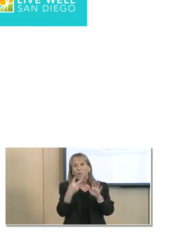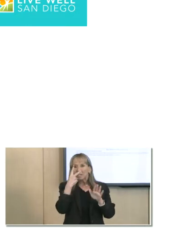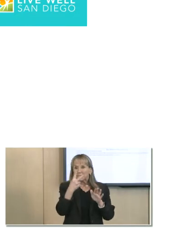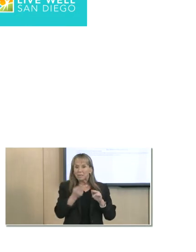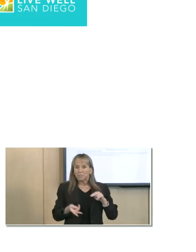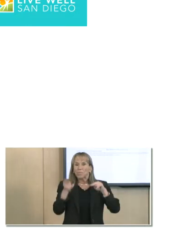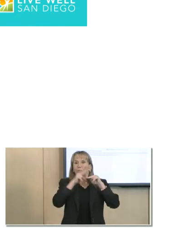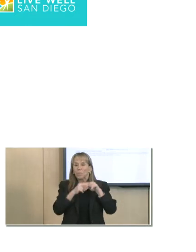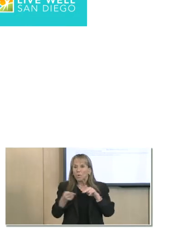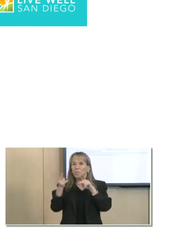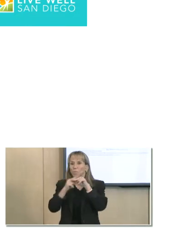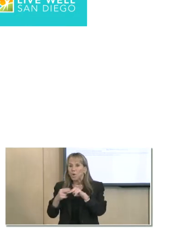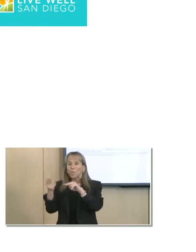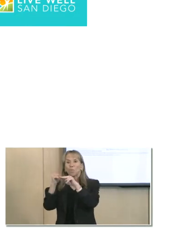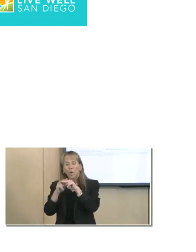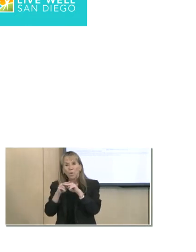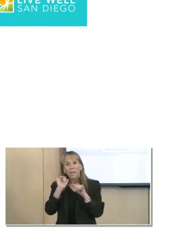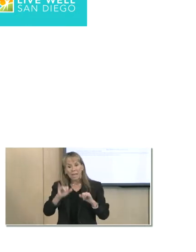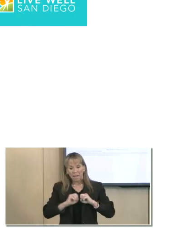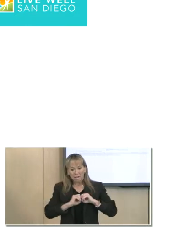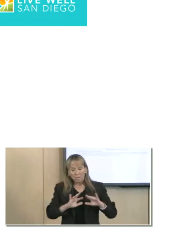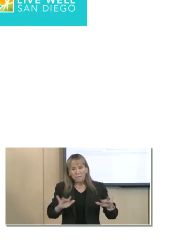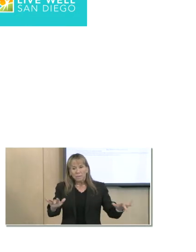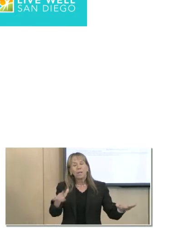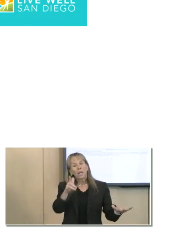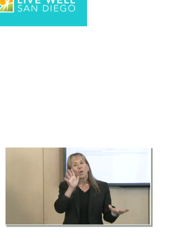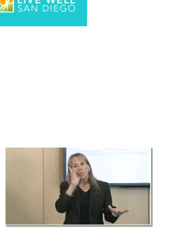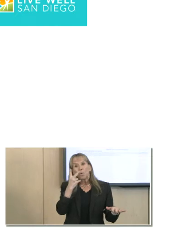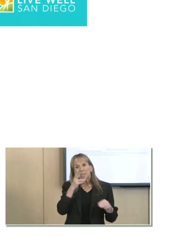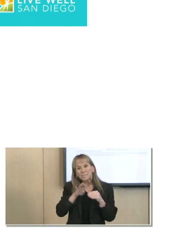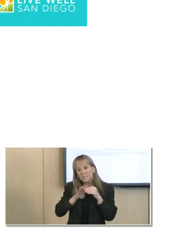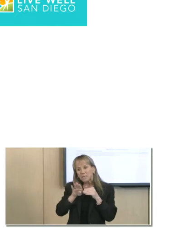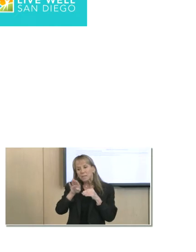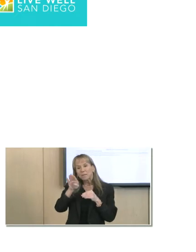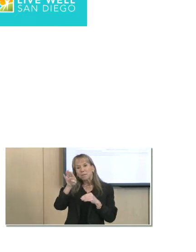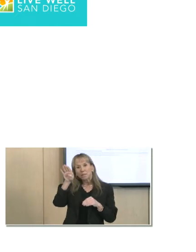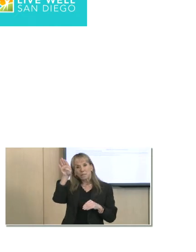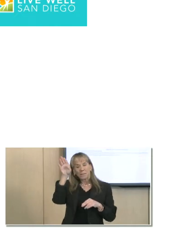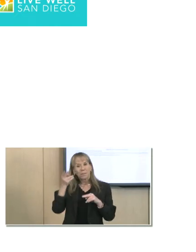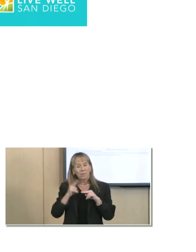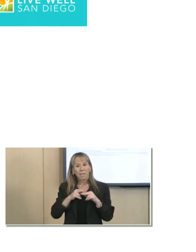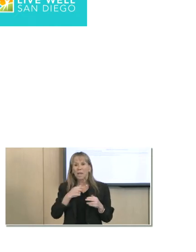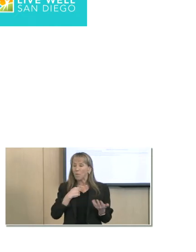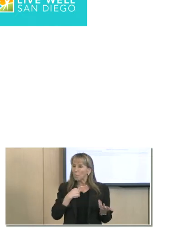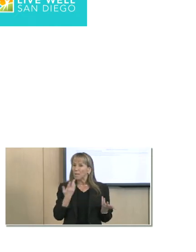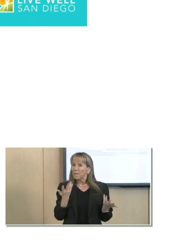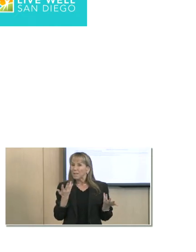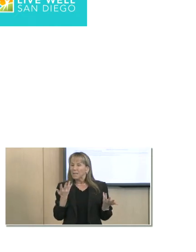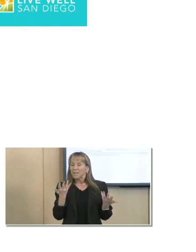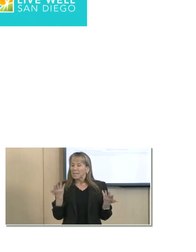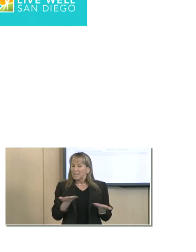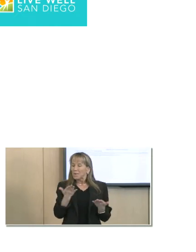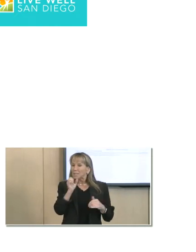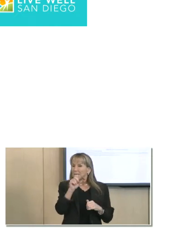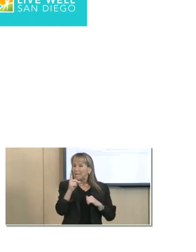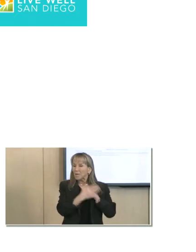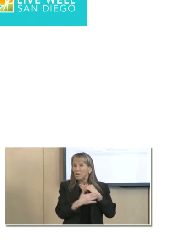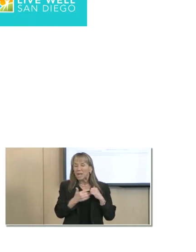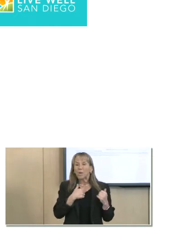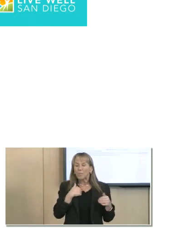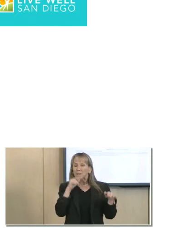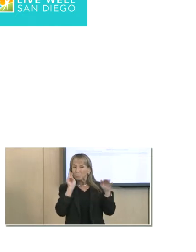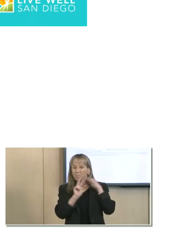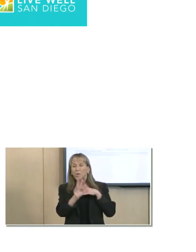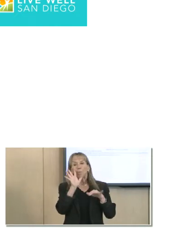growth, as you have community spread, you are going to see an uptick in cases. We believe the uptick in cases in San Diego County will